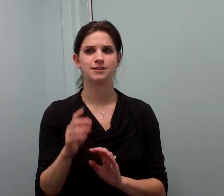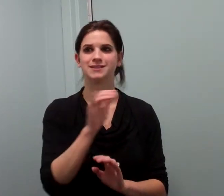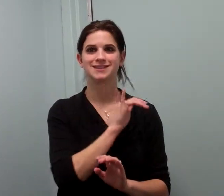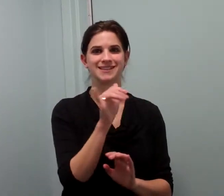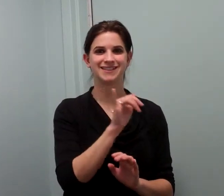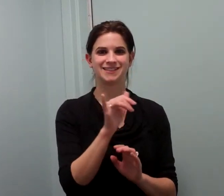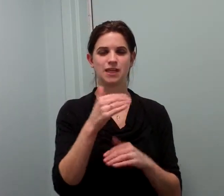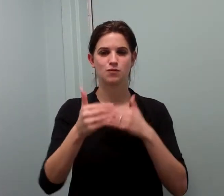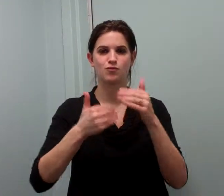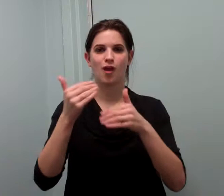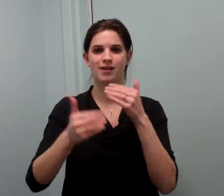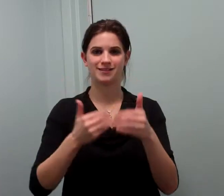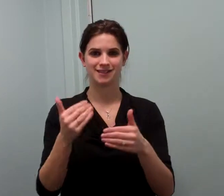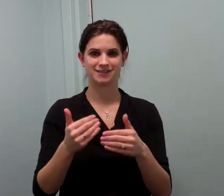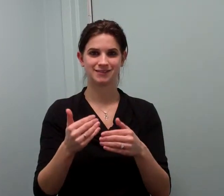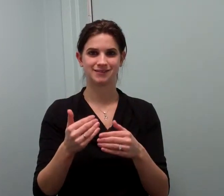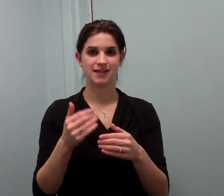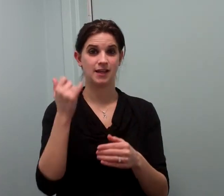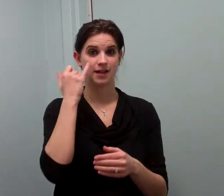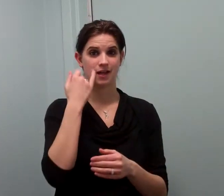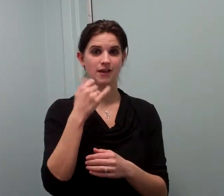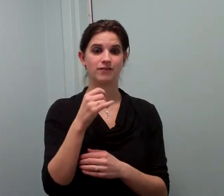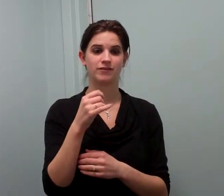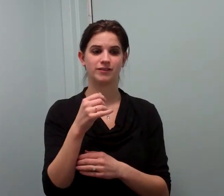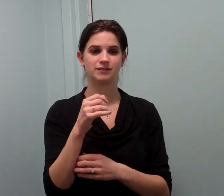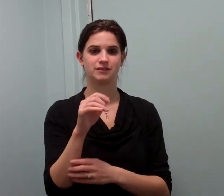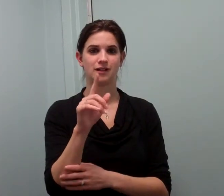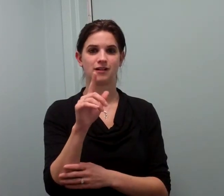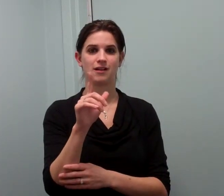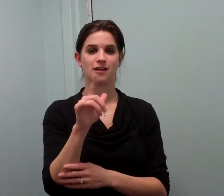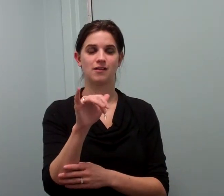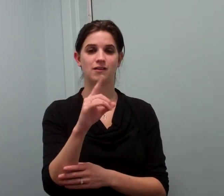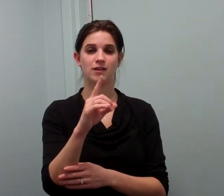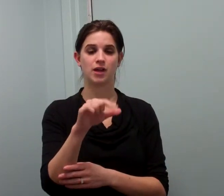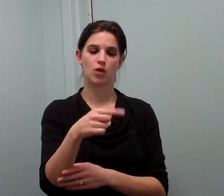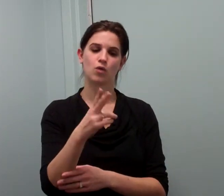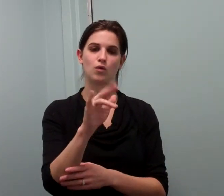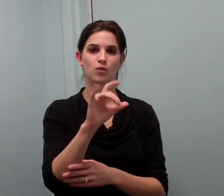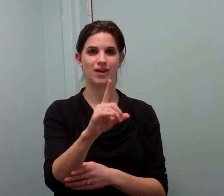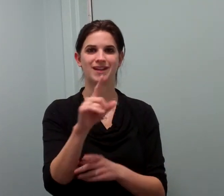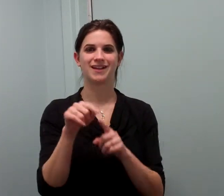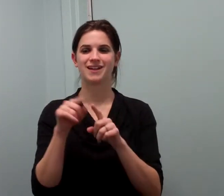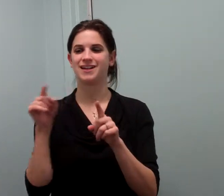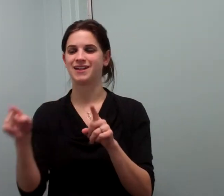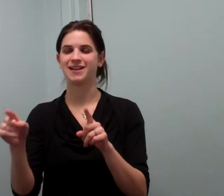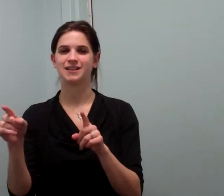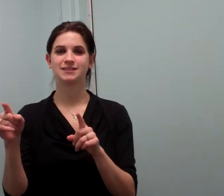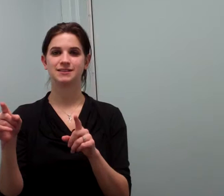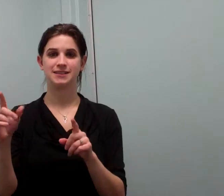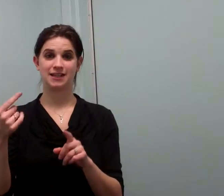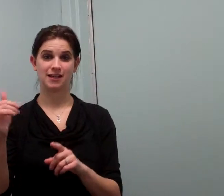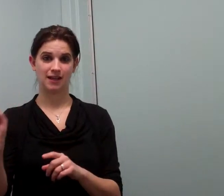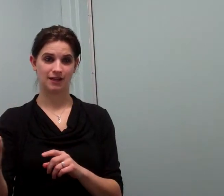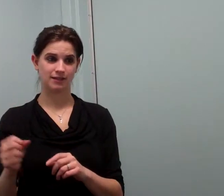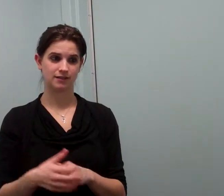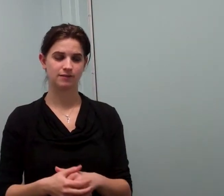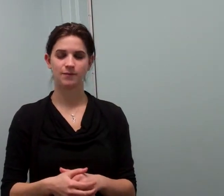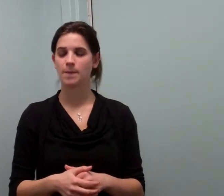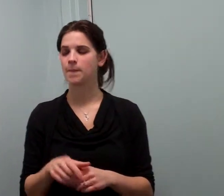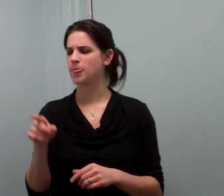Curtis? You have to take the heat out of it to make it go from a gas form to a liquid form. Okay, what's another way